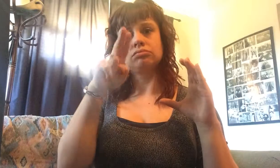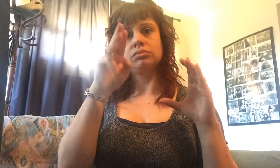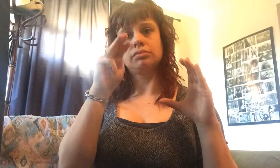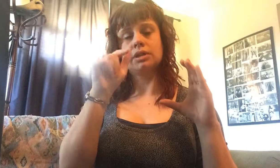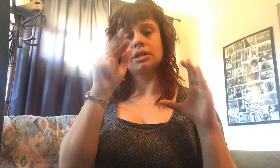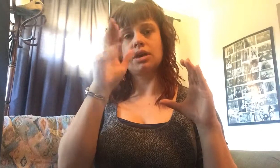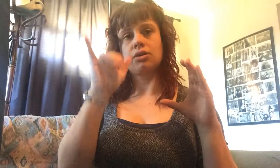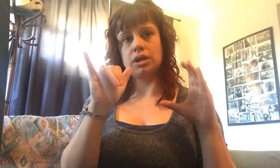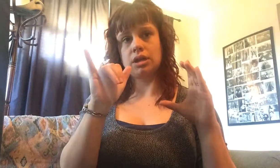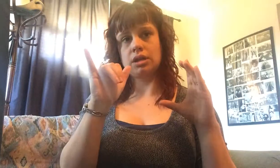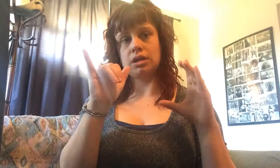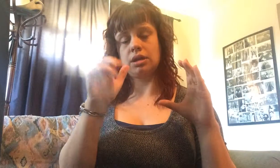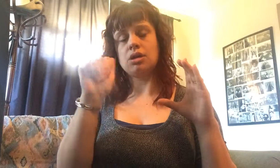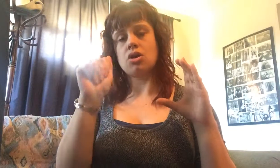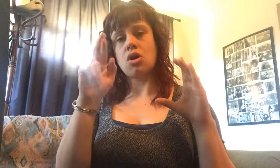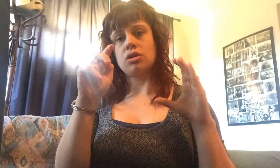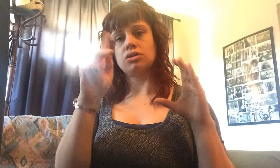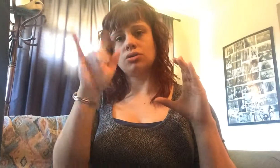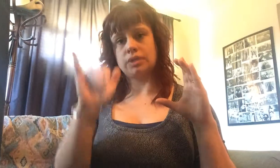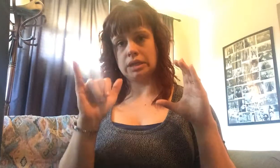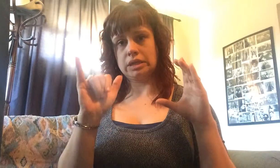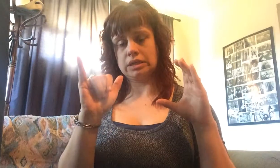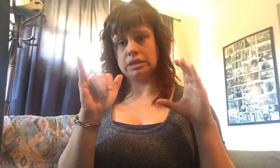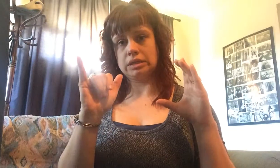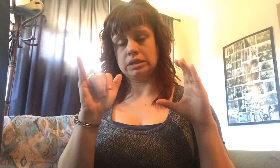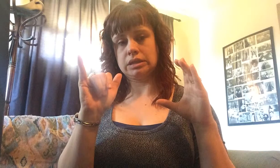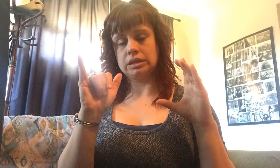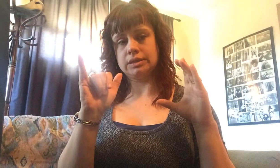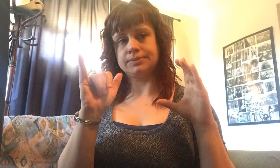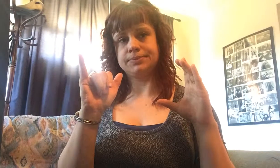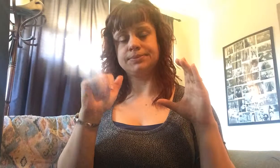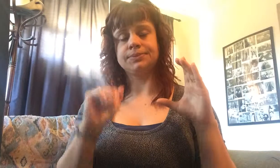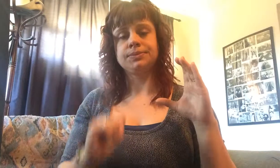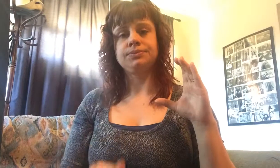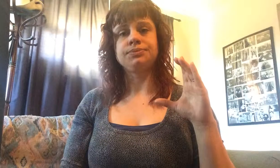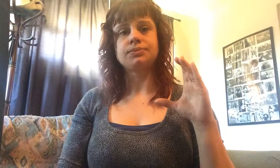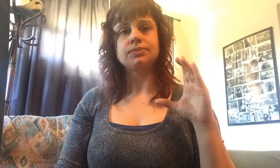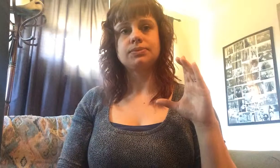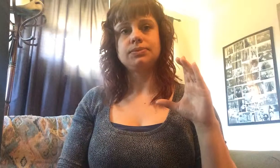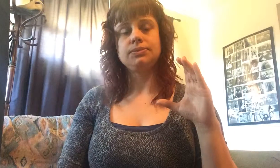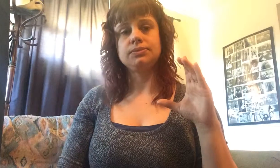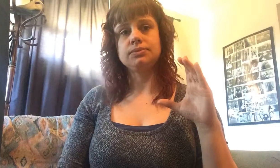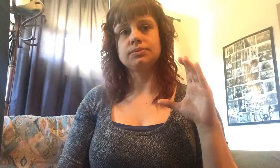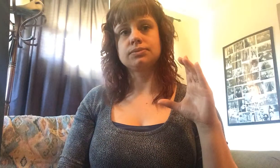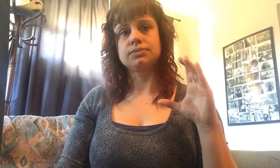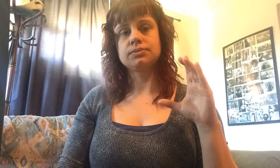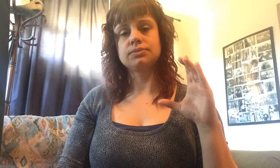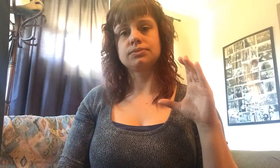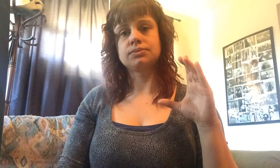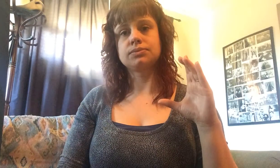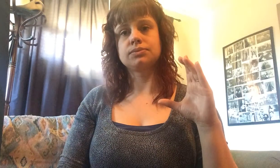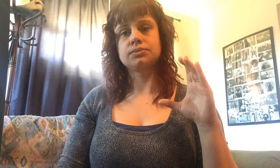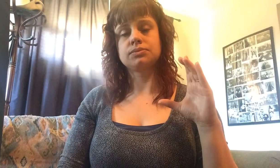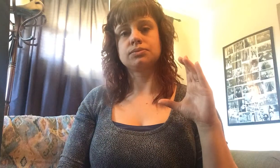Pulmonary artery The pulmonary artery is going to drain the blood to the lungs